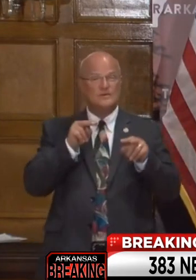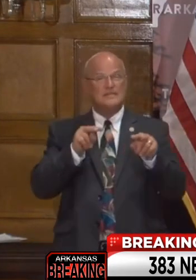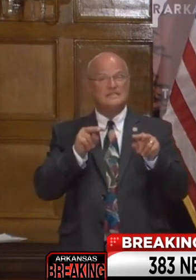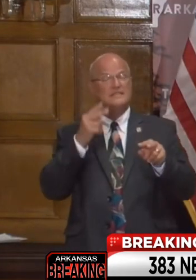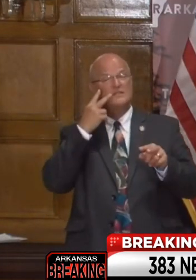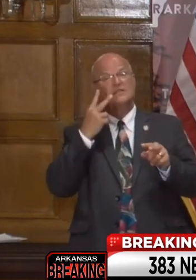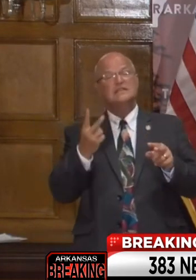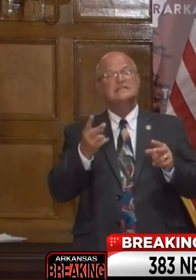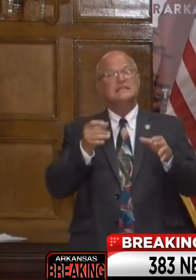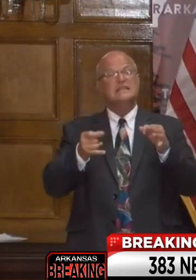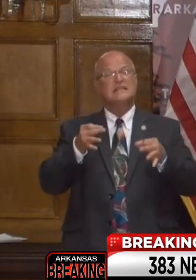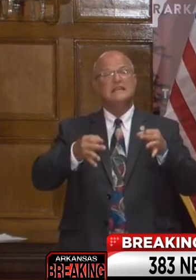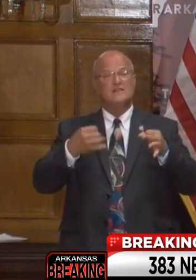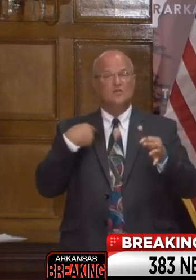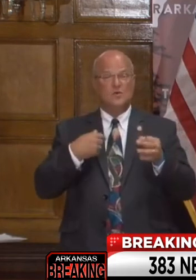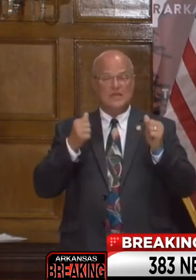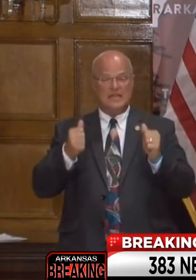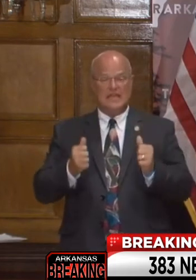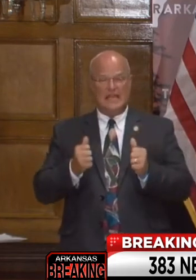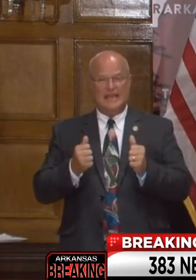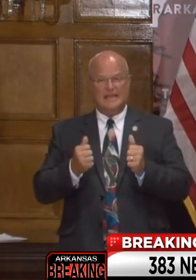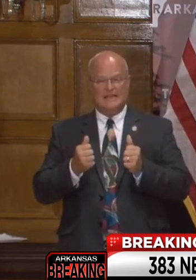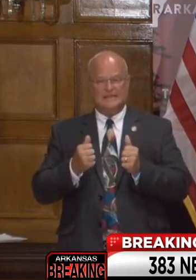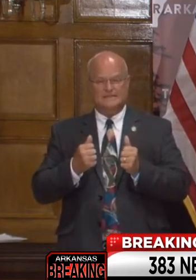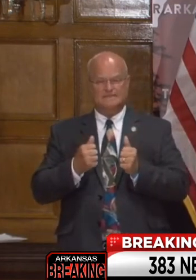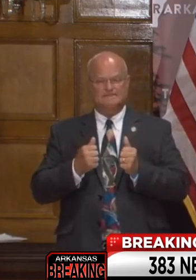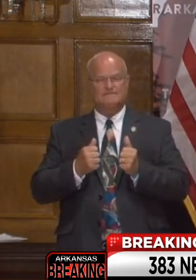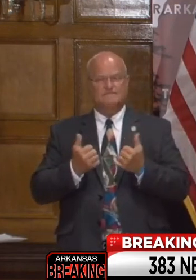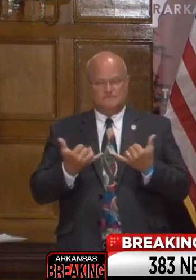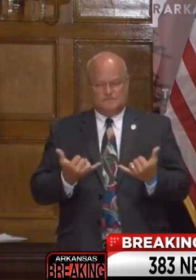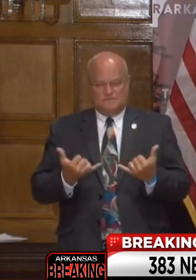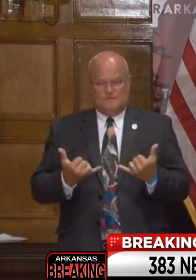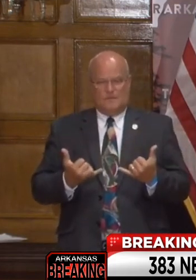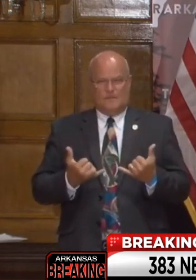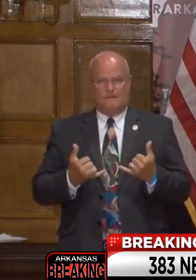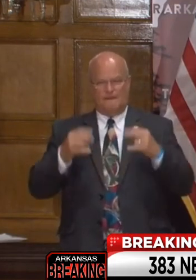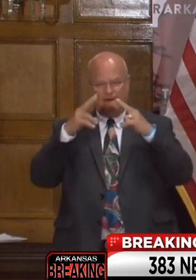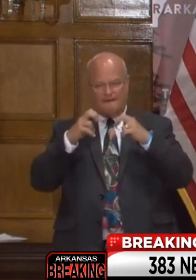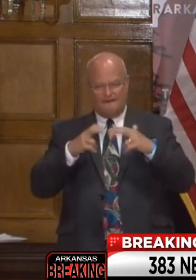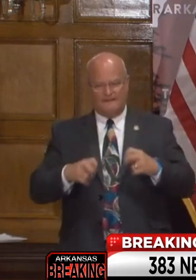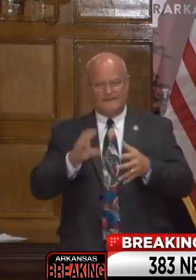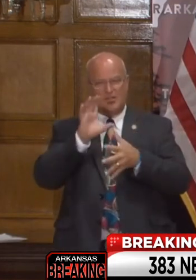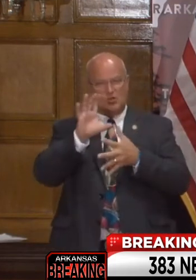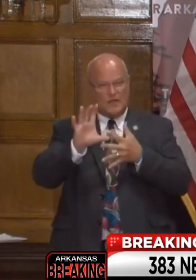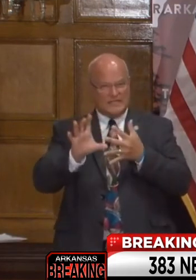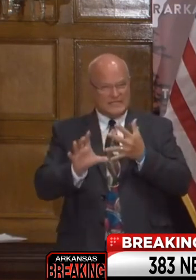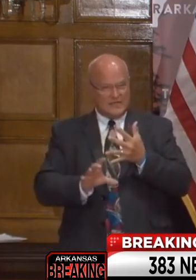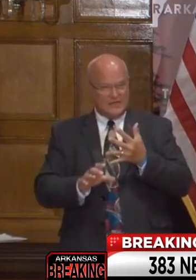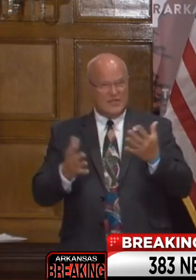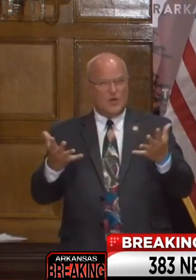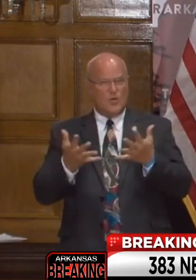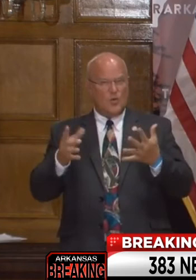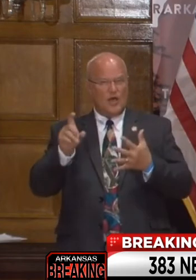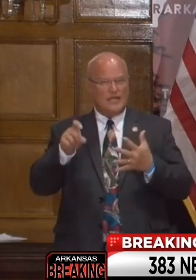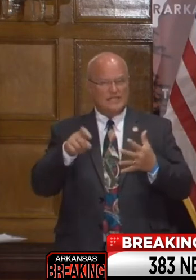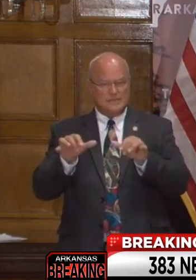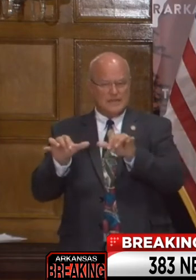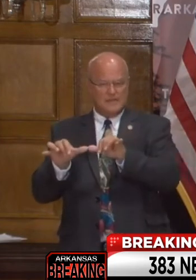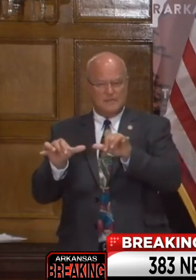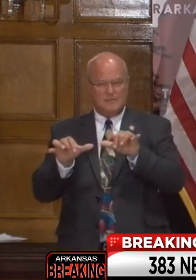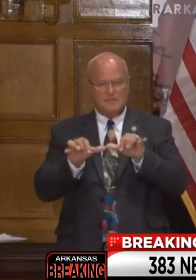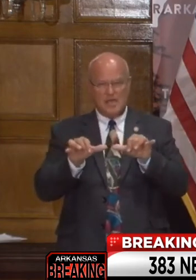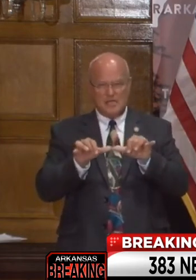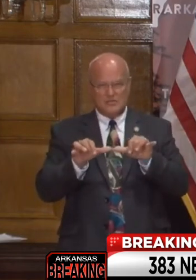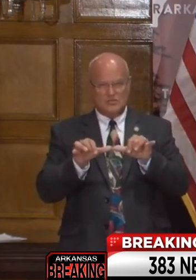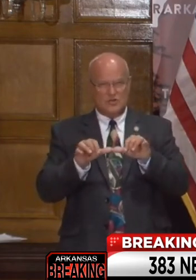to see if we can internally look at the criteria and what should be the measuring